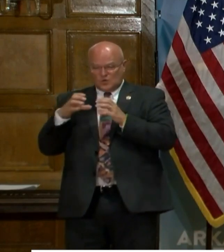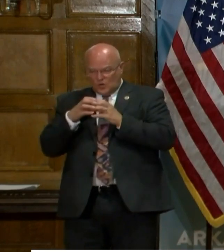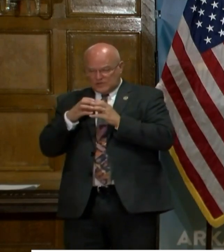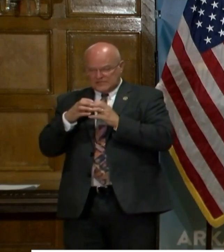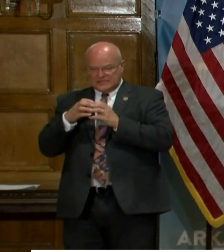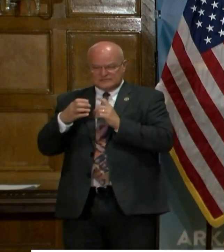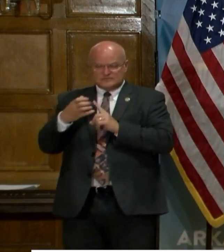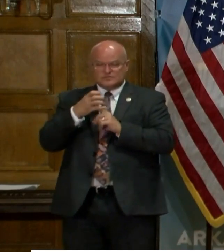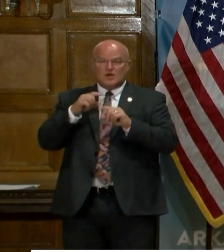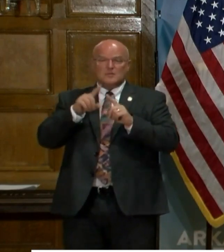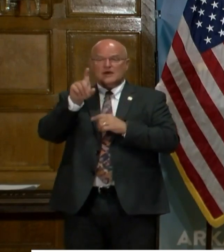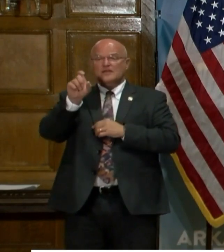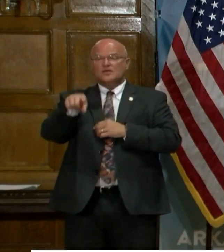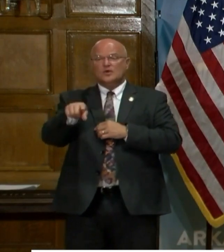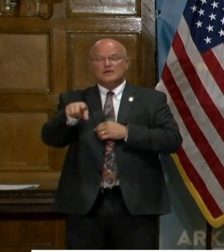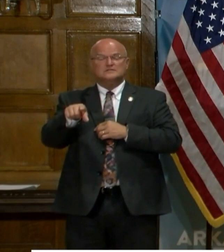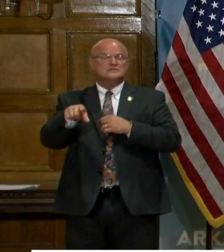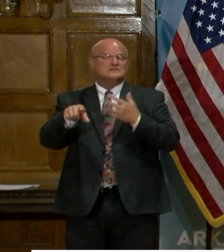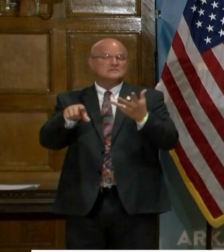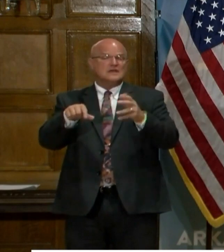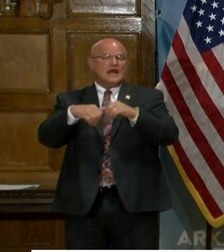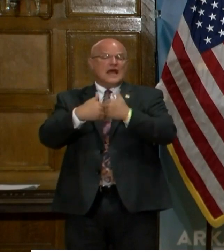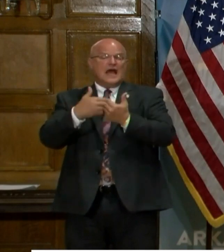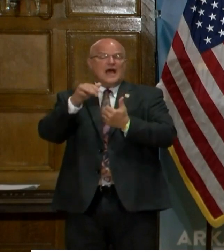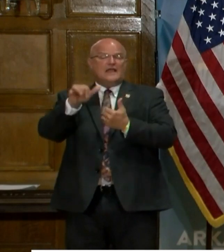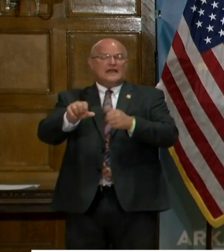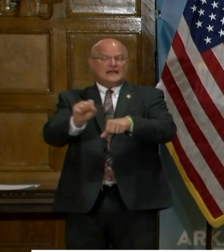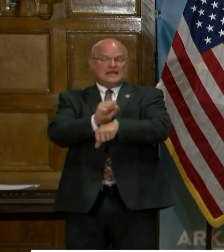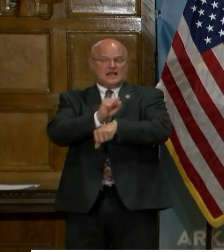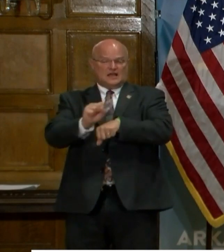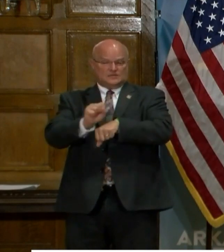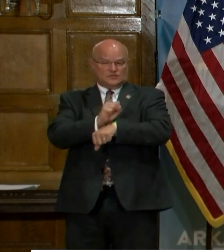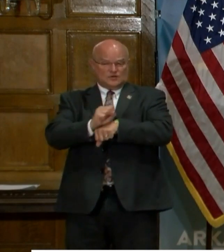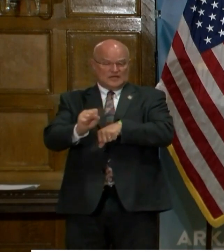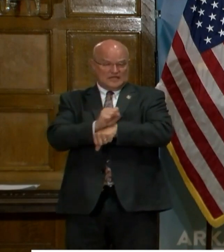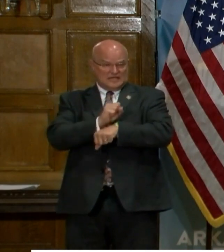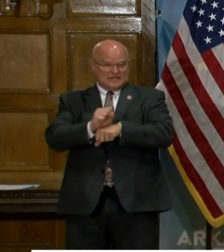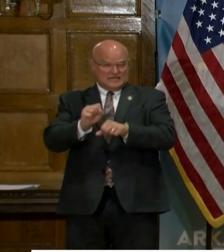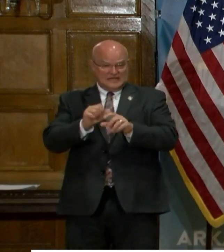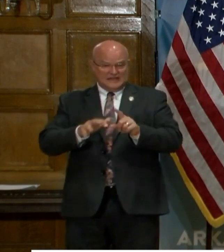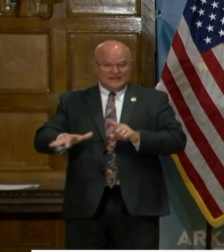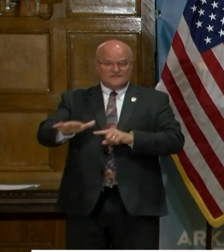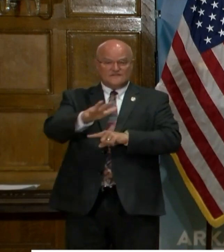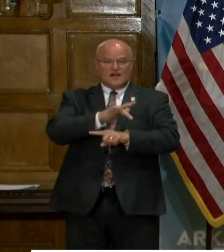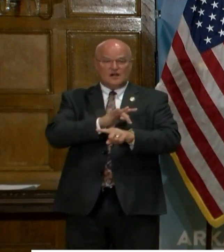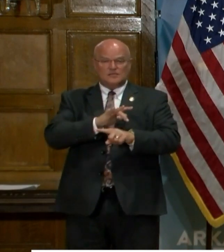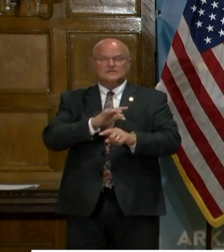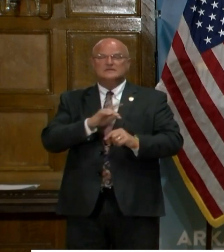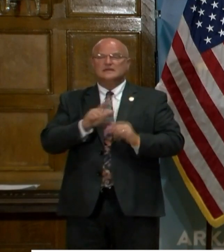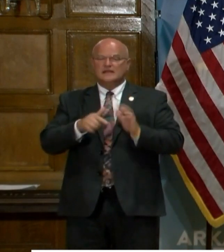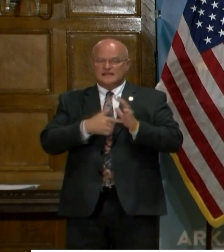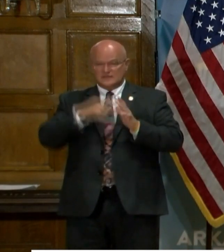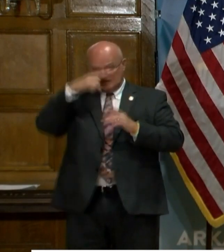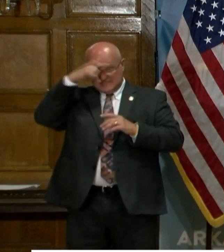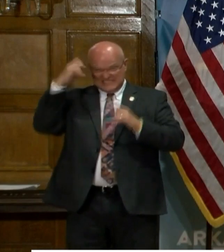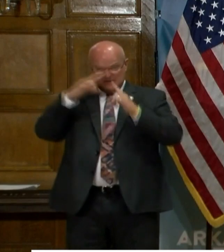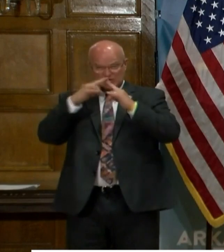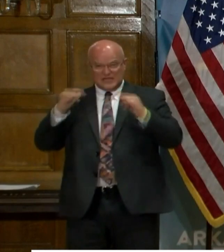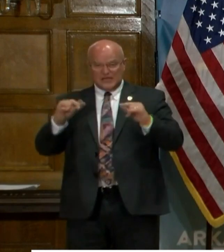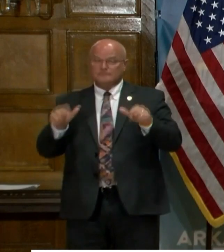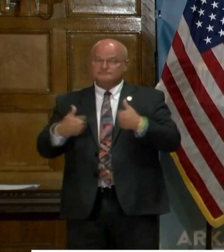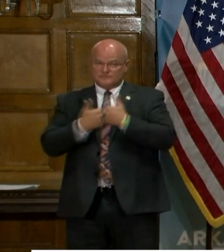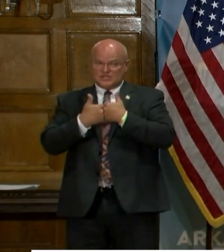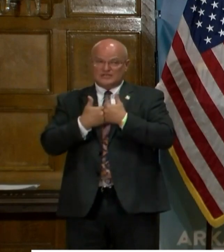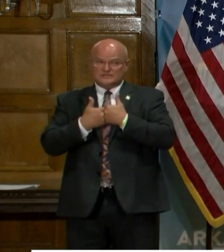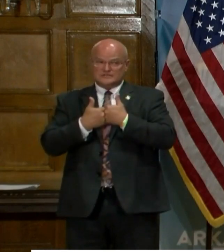quarantining, but it's the question as to how those actually operate in the environment. In this case, it was summer camps, and it's